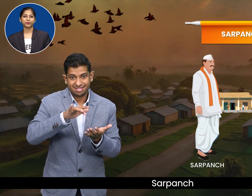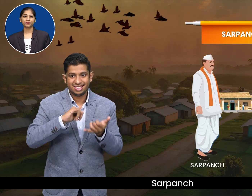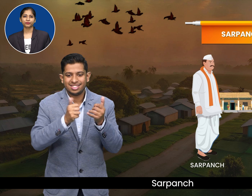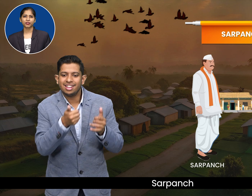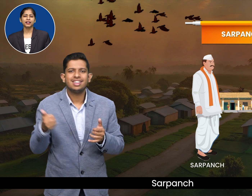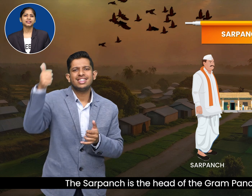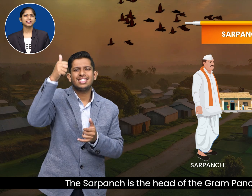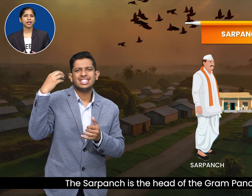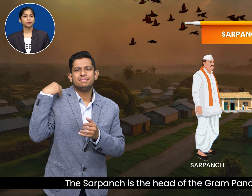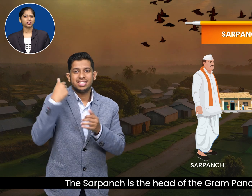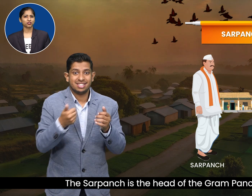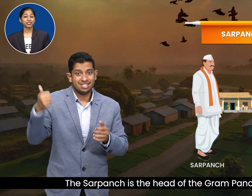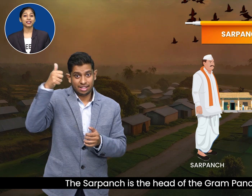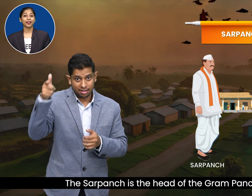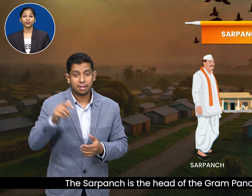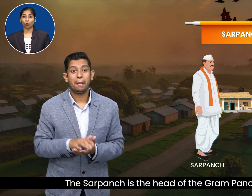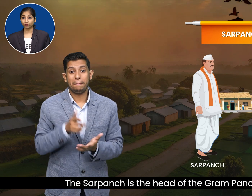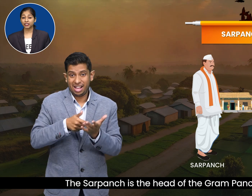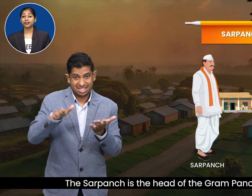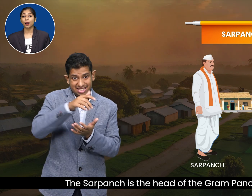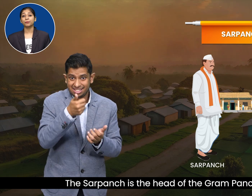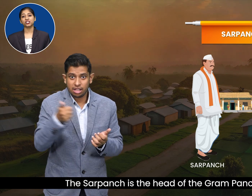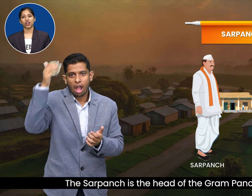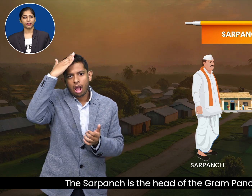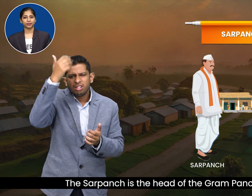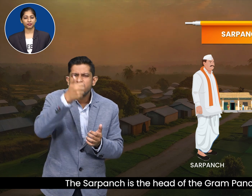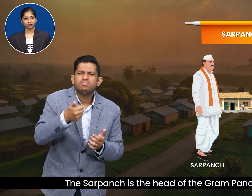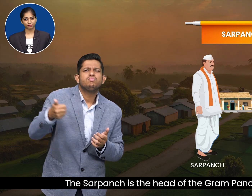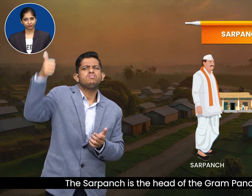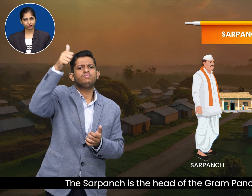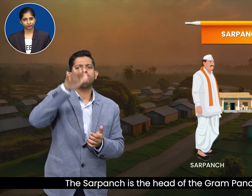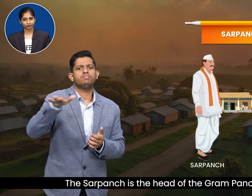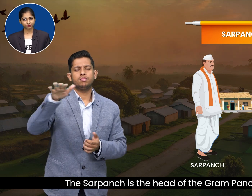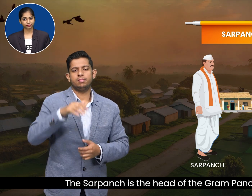Sarpanch. The sarpanch is the head of the Gram Panchayat.